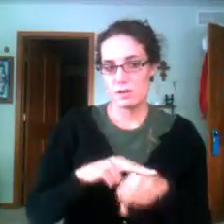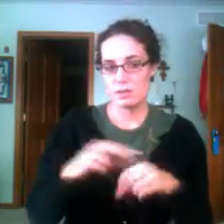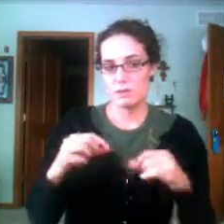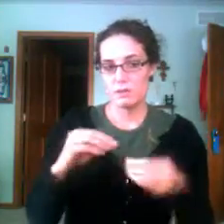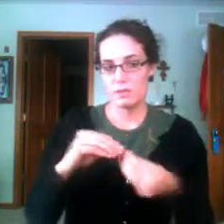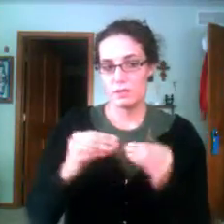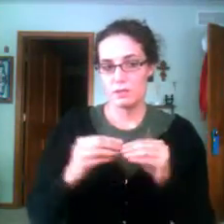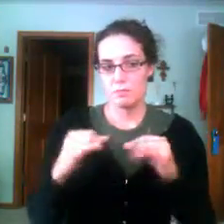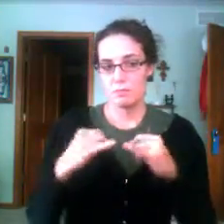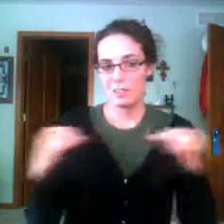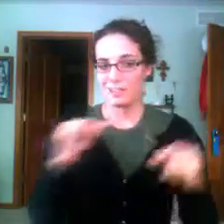It's not real.